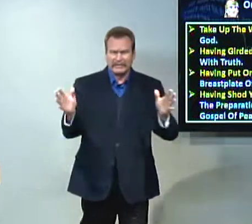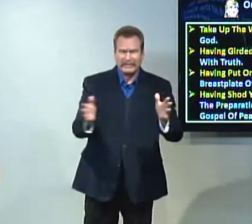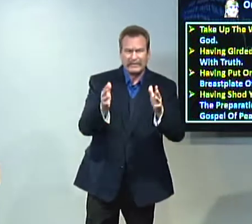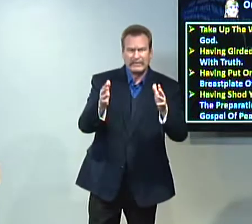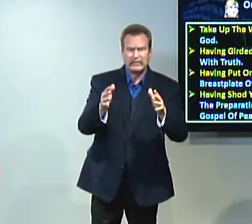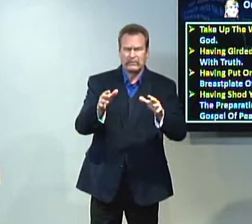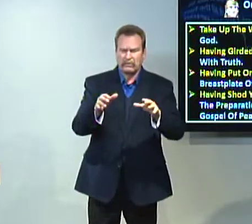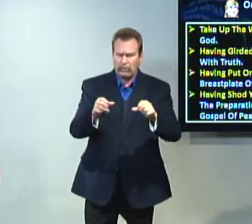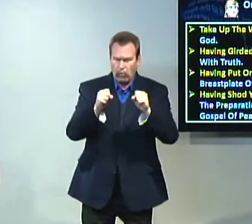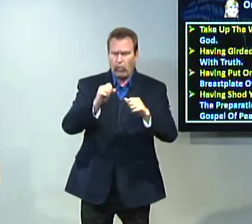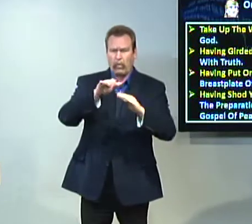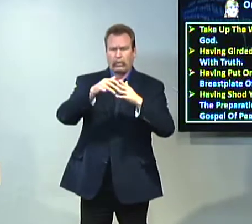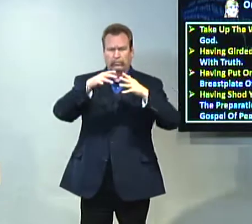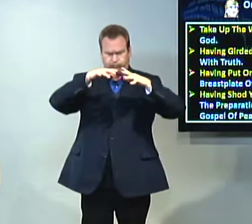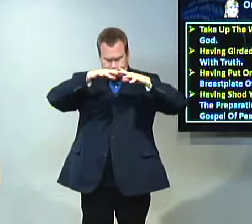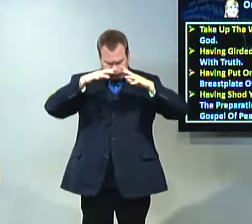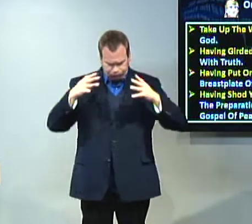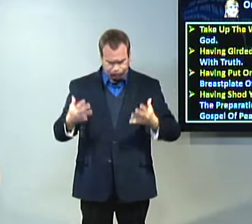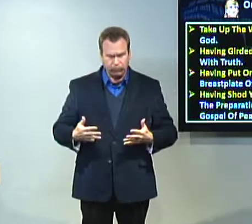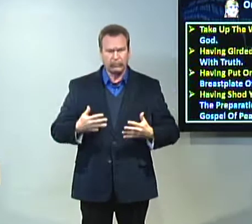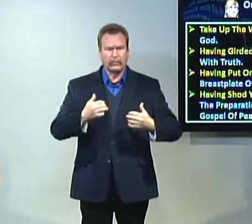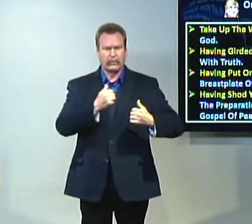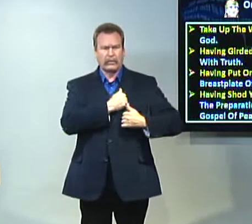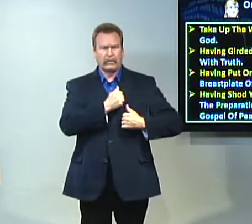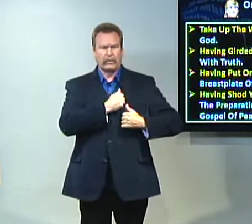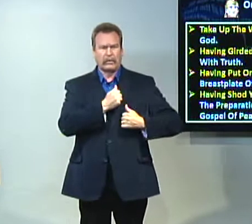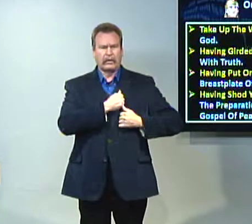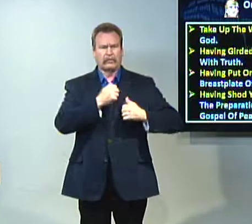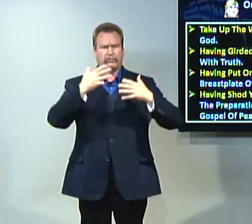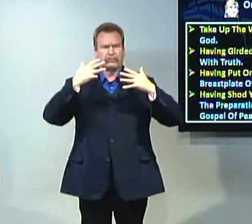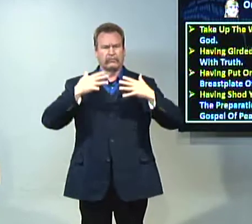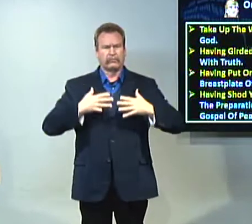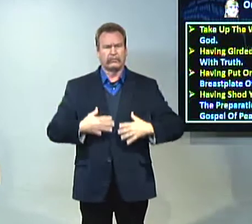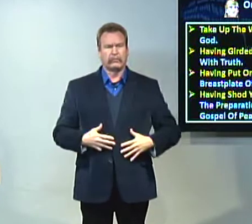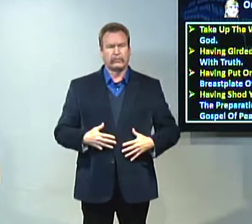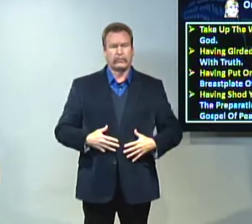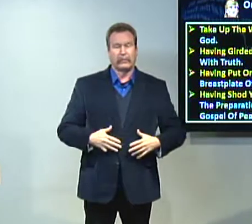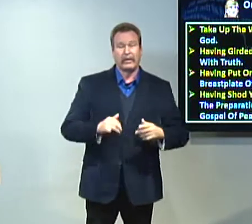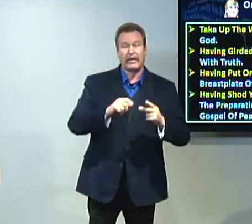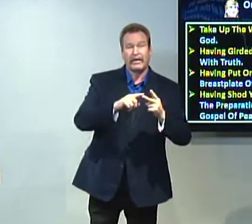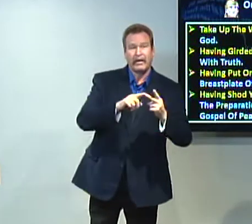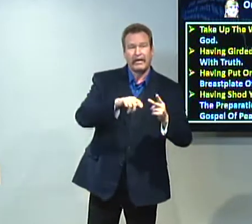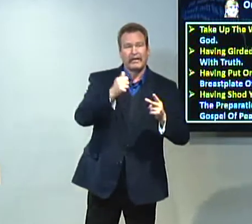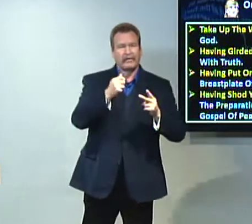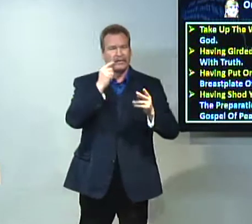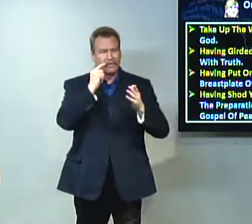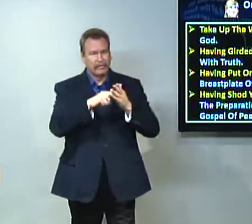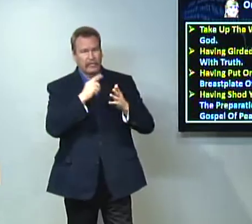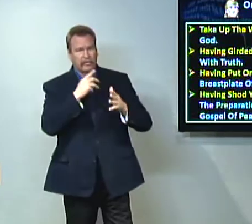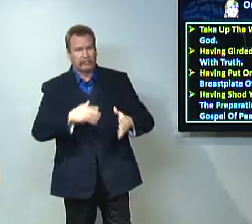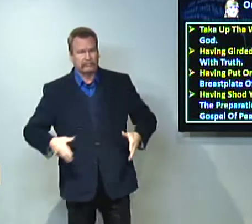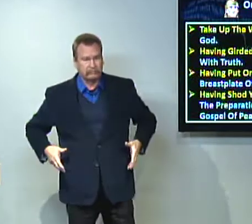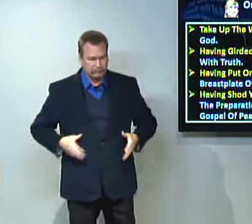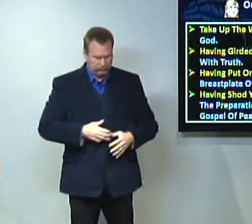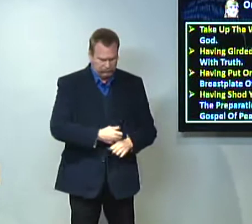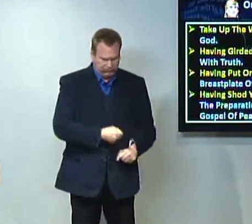First he said, take up the whole armor of God. That's how Paul started it off. And he explained about having